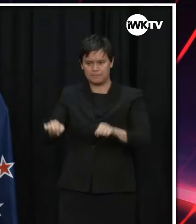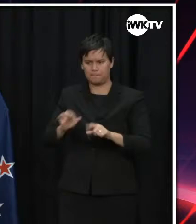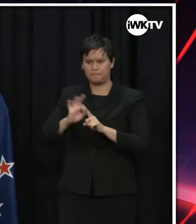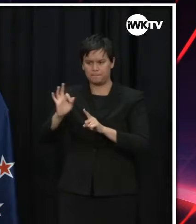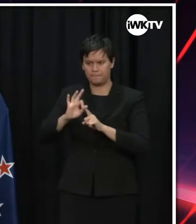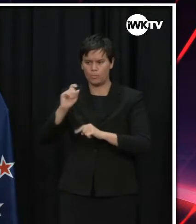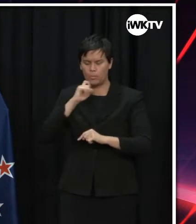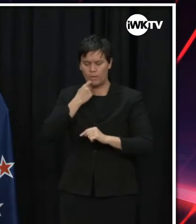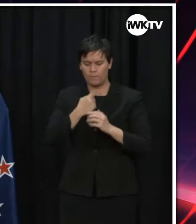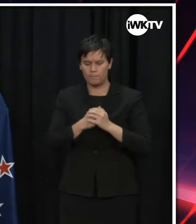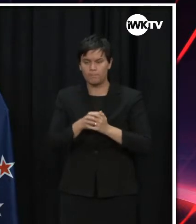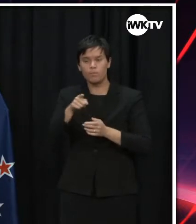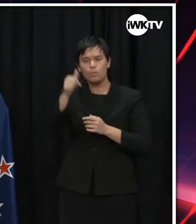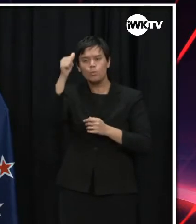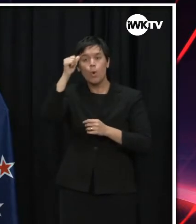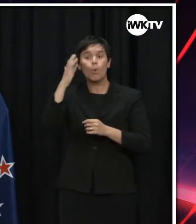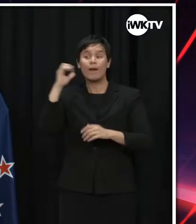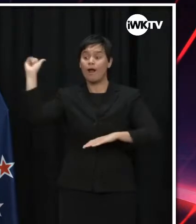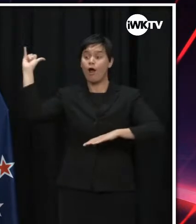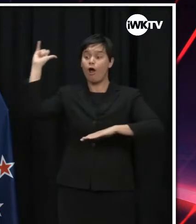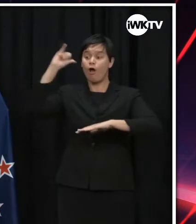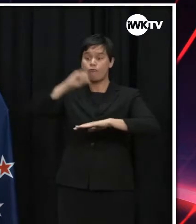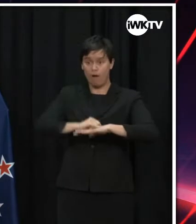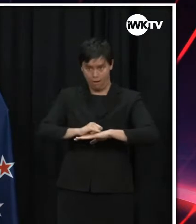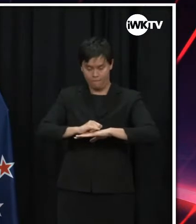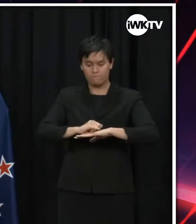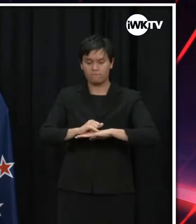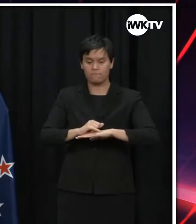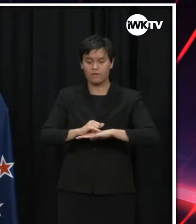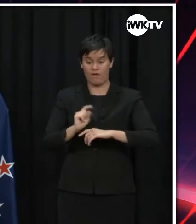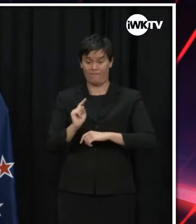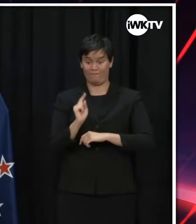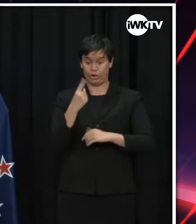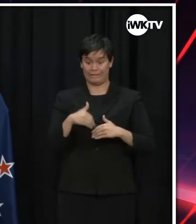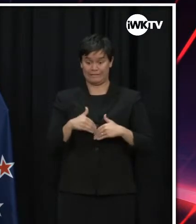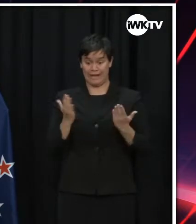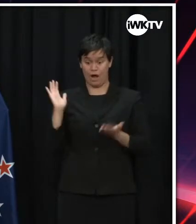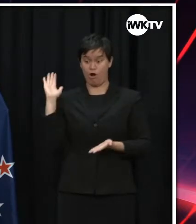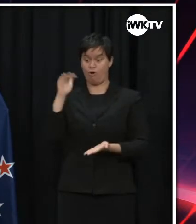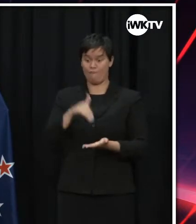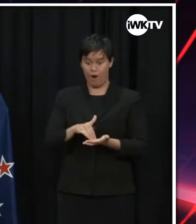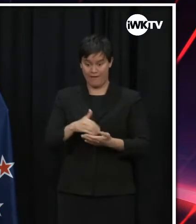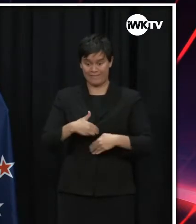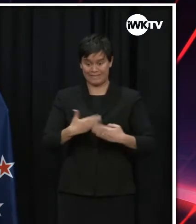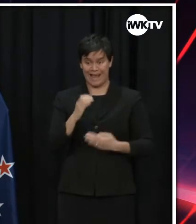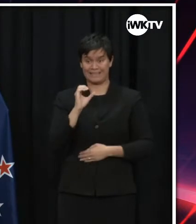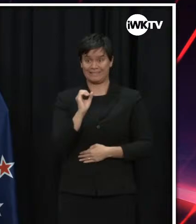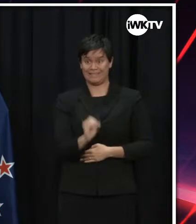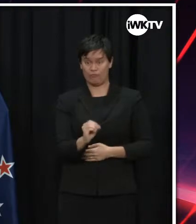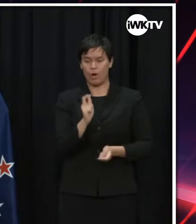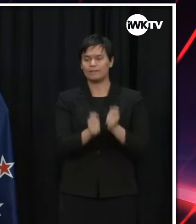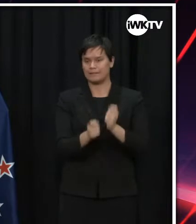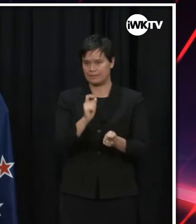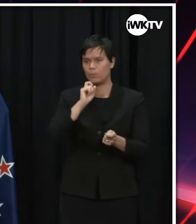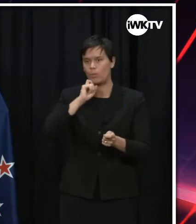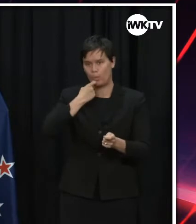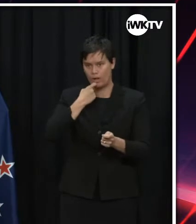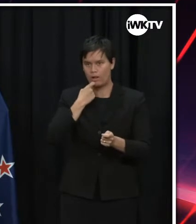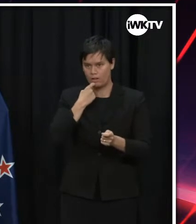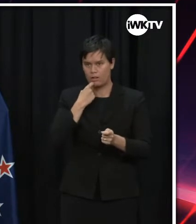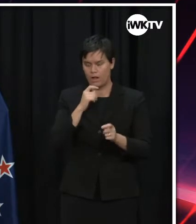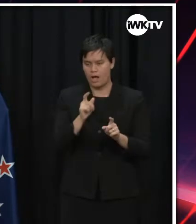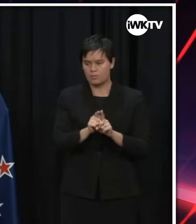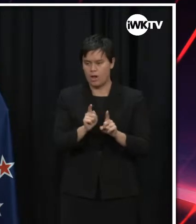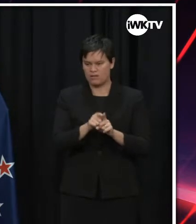0/1 testing that we have now implemented will also help to reduce the risk of COVID-19 cross-infection within any of our